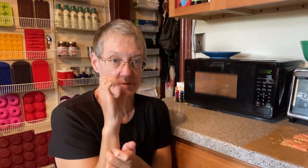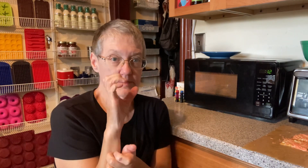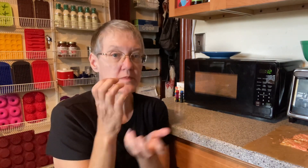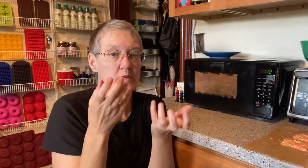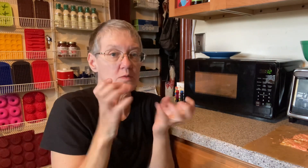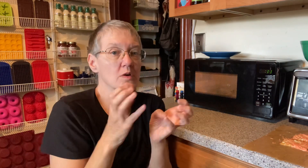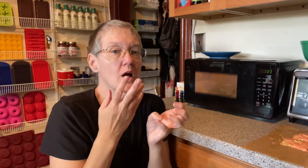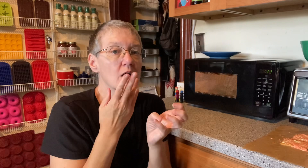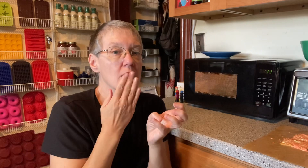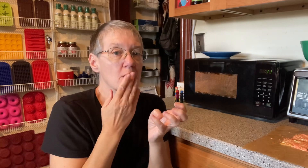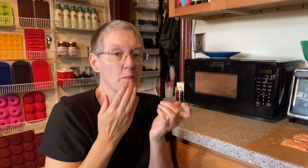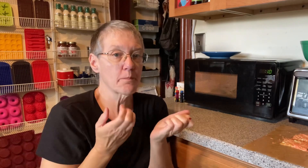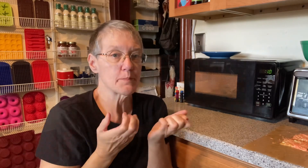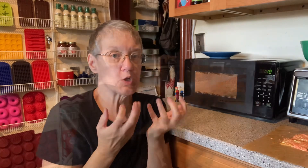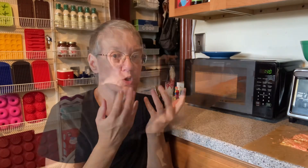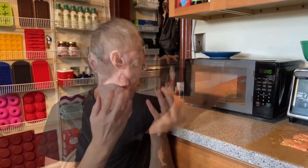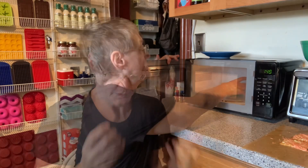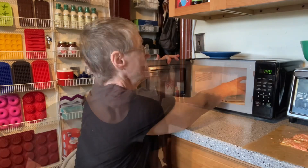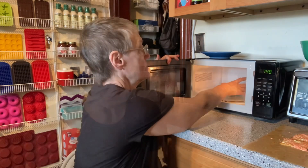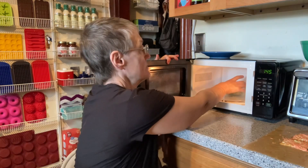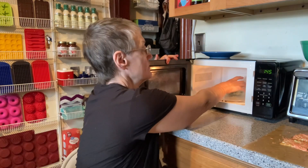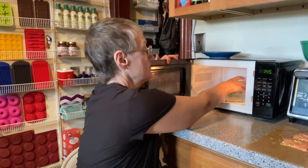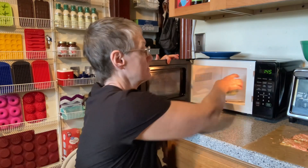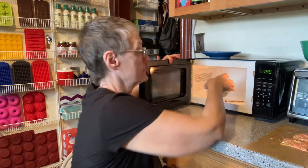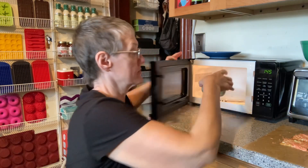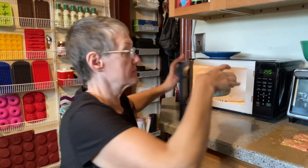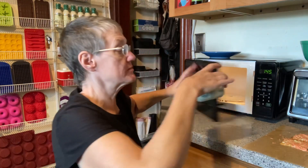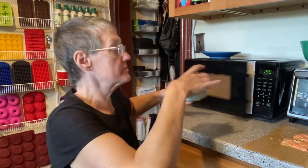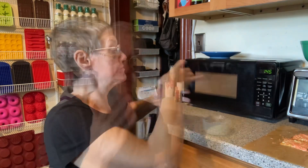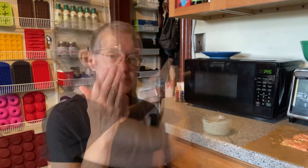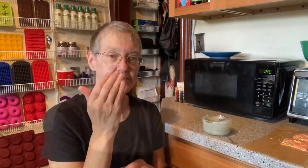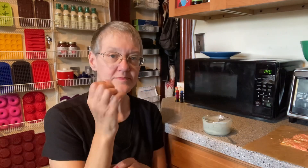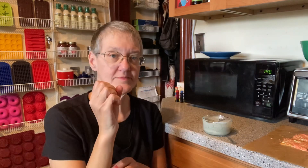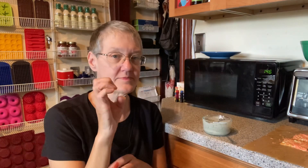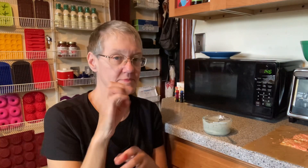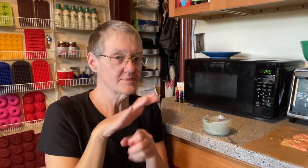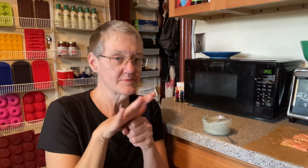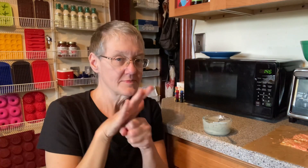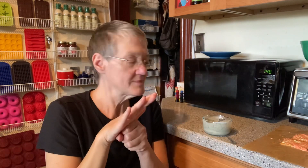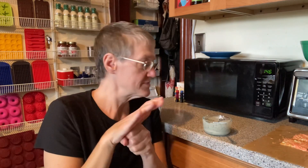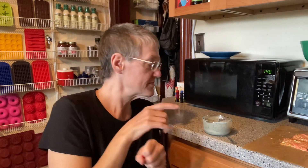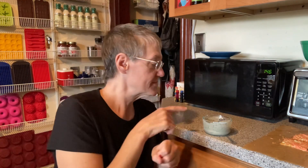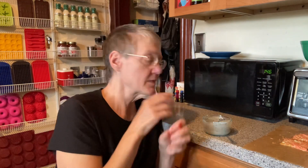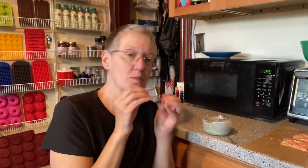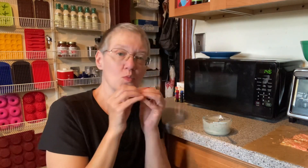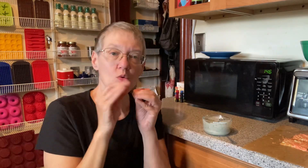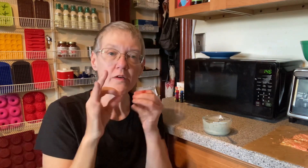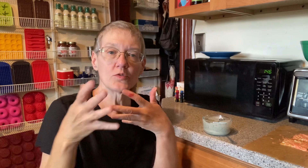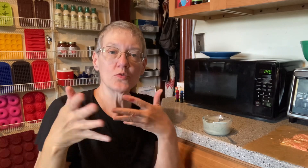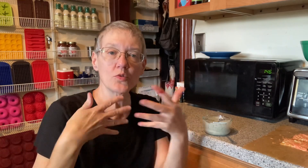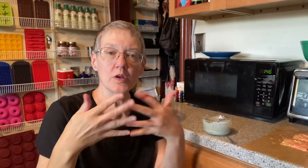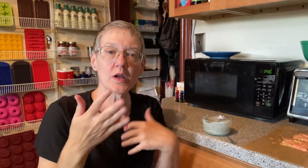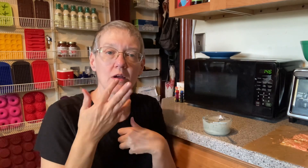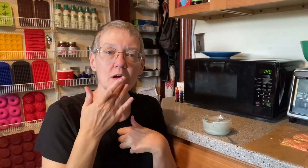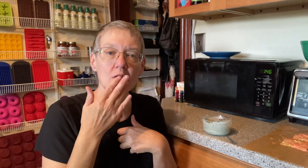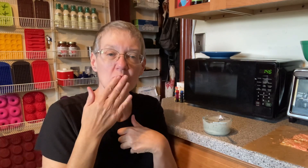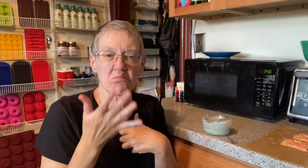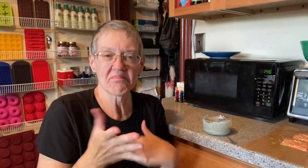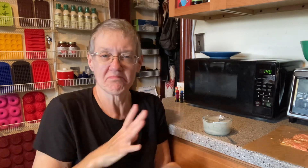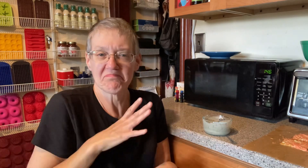We're going to try 15 more seconds. I don't want the color to burn. Yeah, 15 seconds was enough. It's more of a